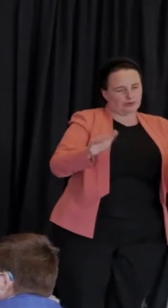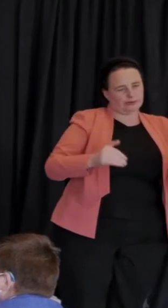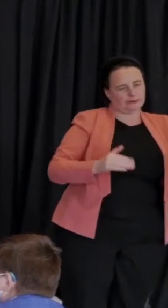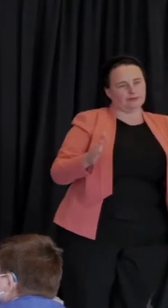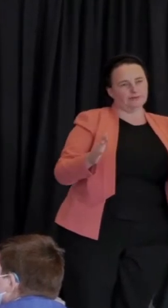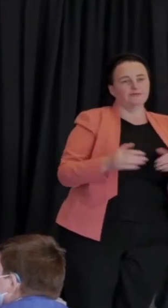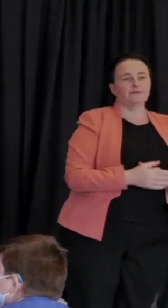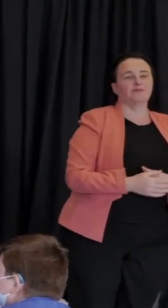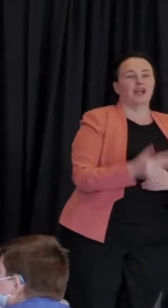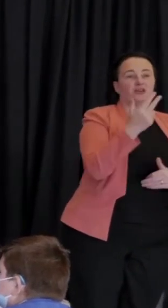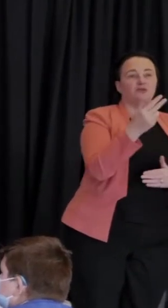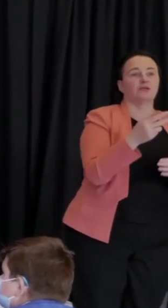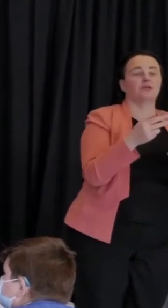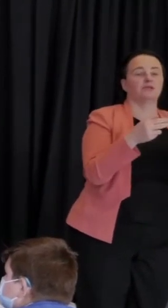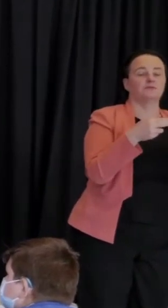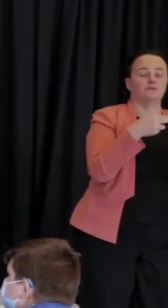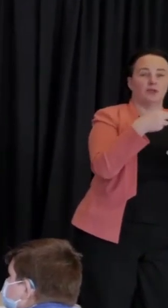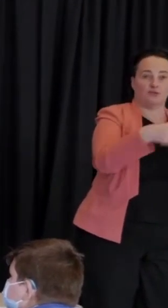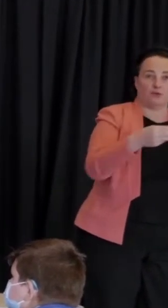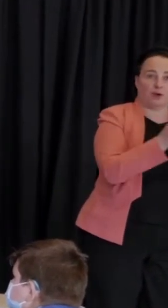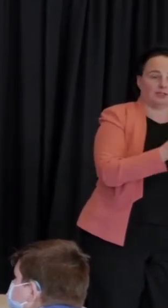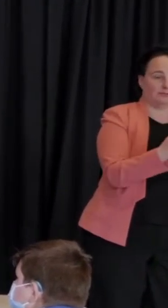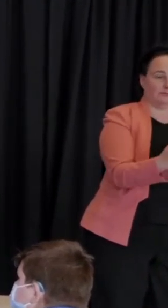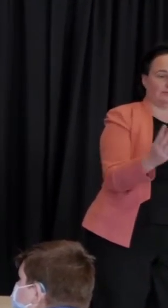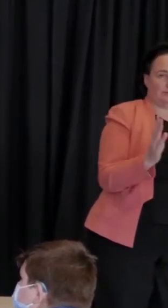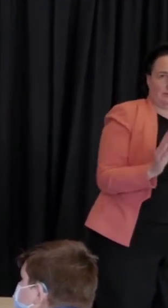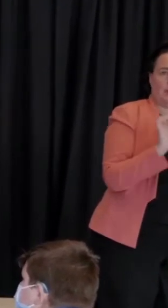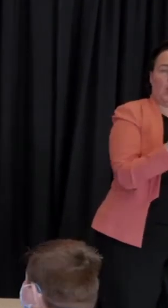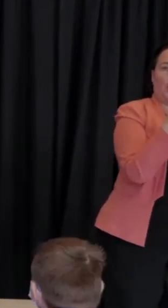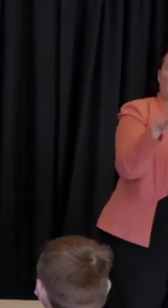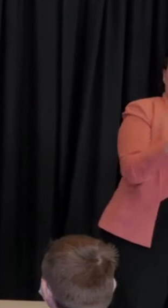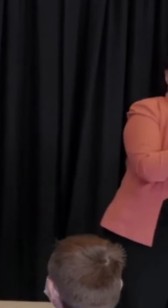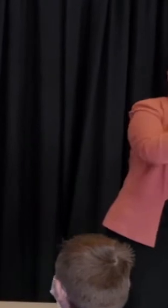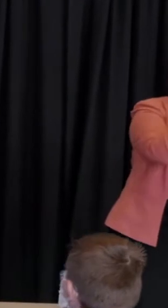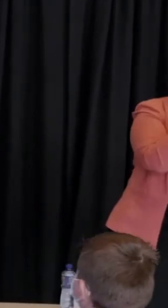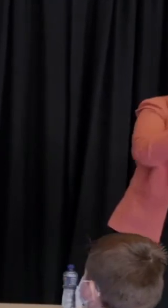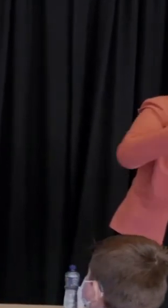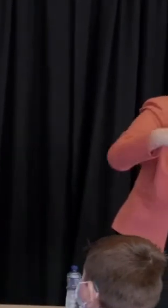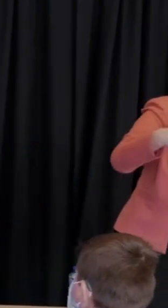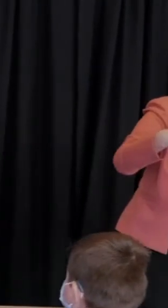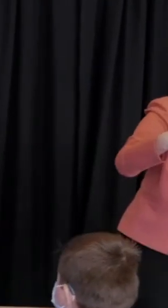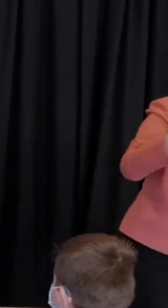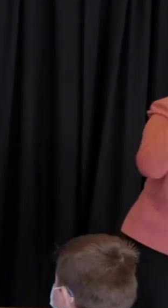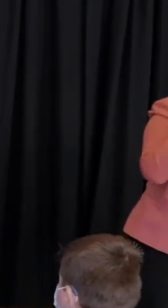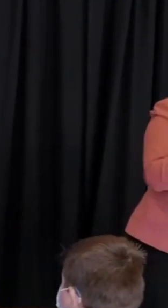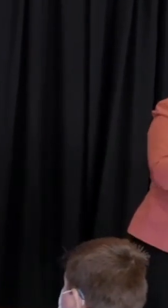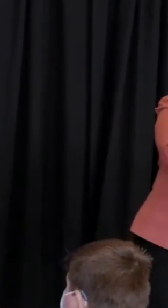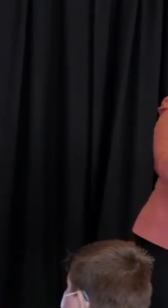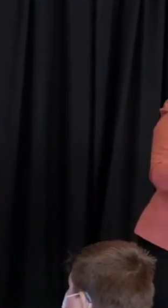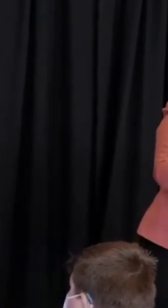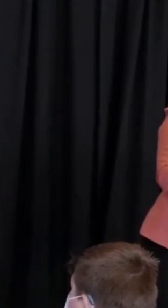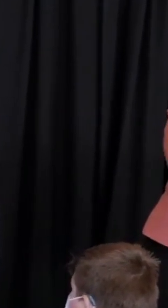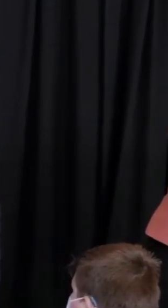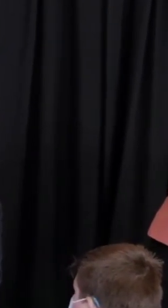3 room parts together form one complete room. In this way, each participant is connected to 2